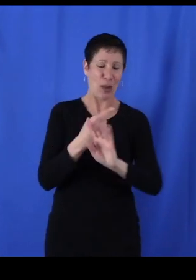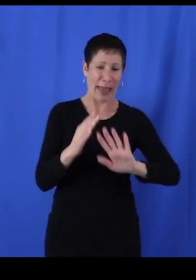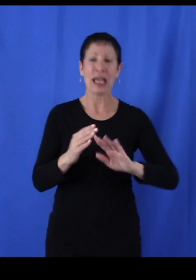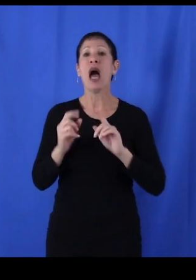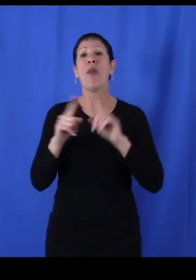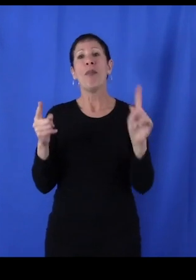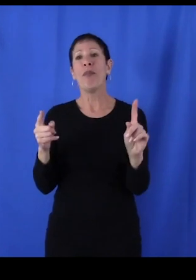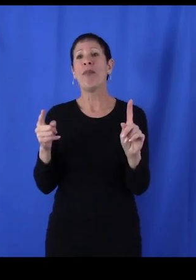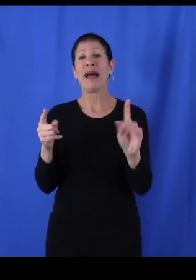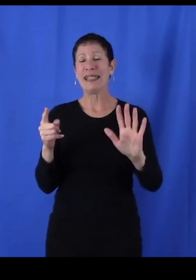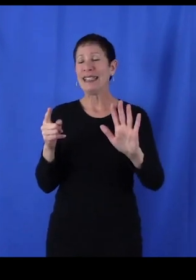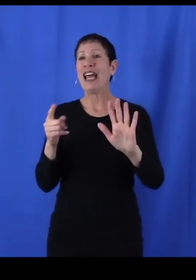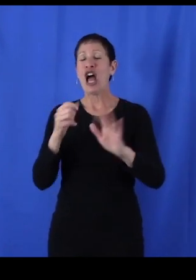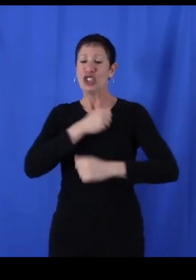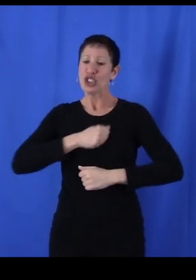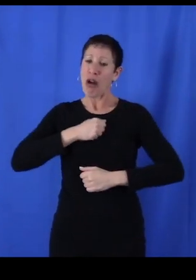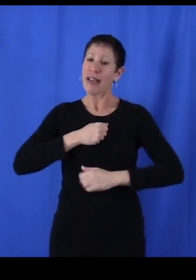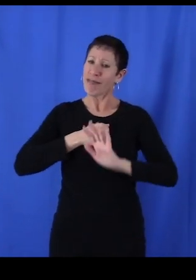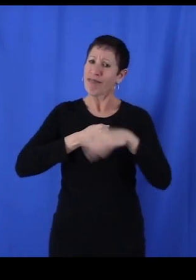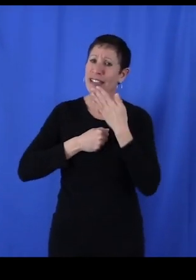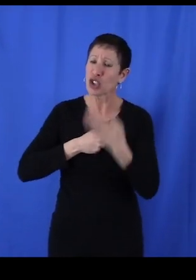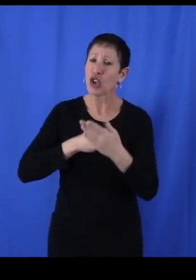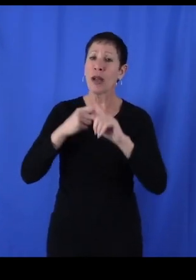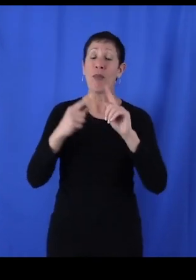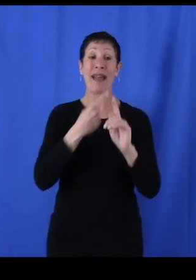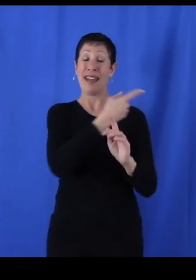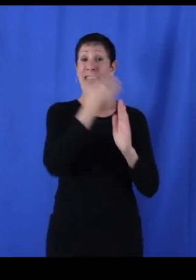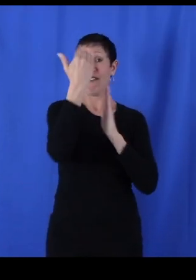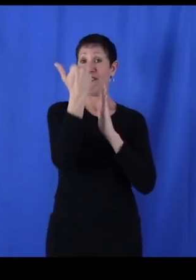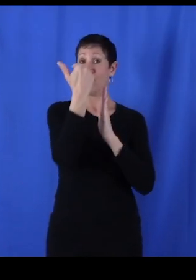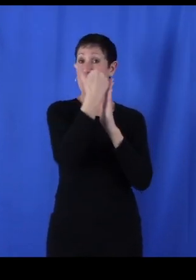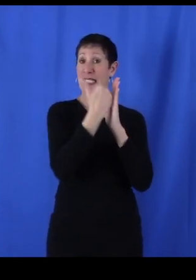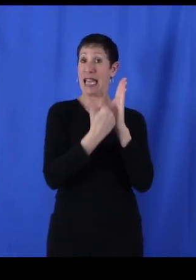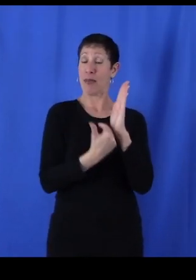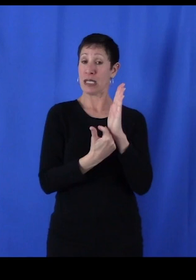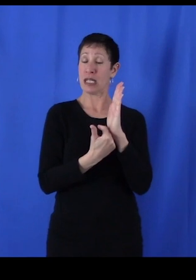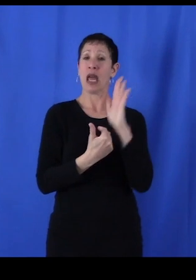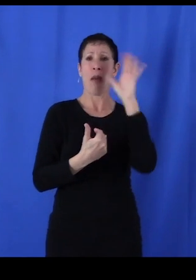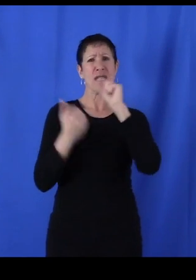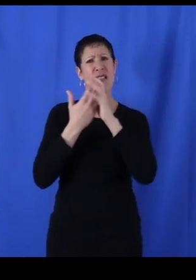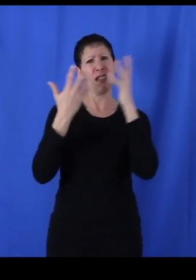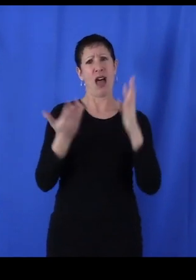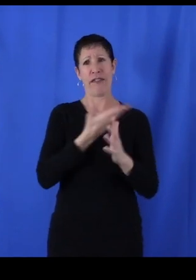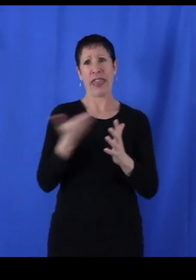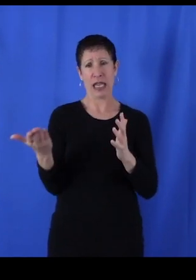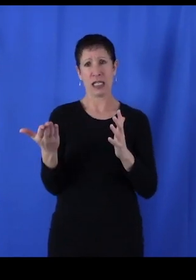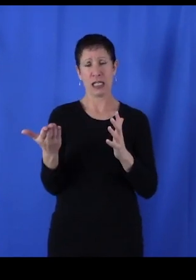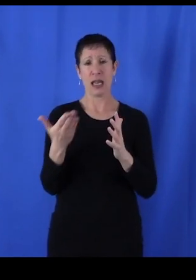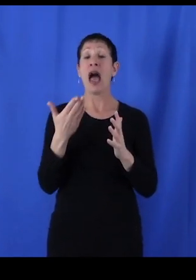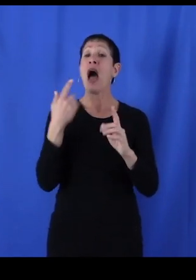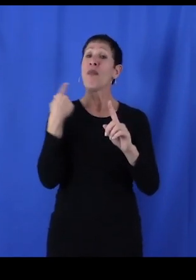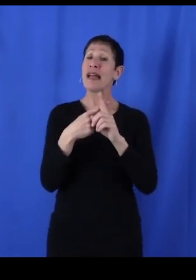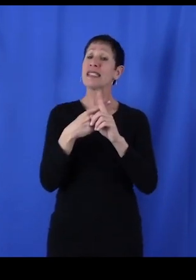Sorry is good. But these 15 steps miss a lot of things, and they rewrite history.